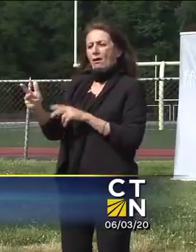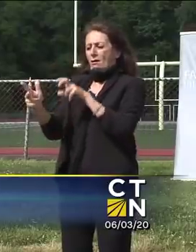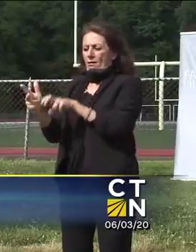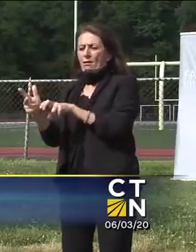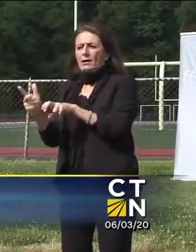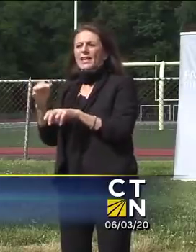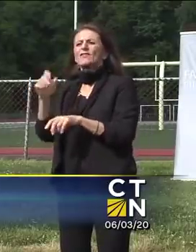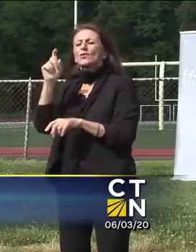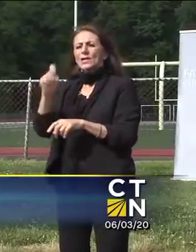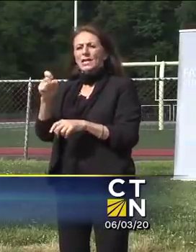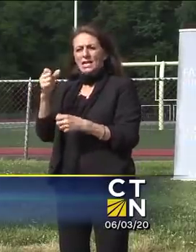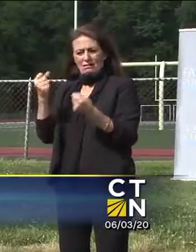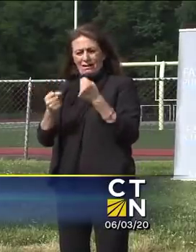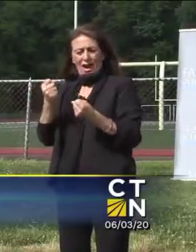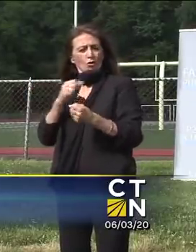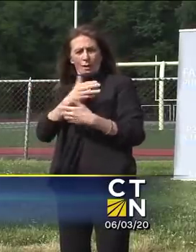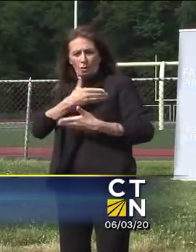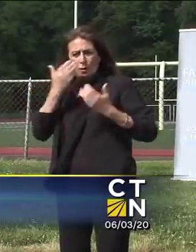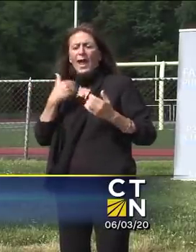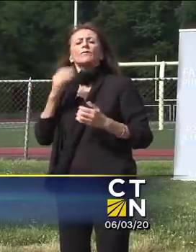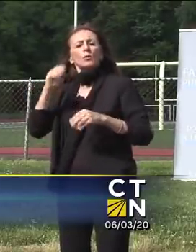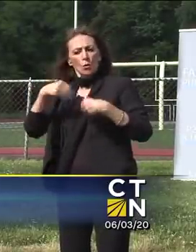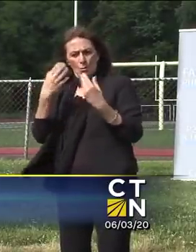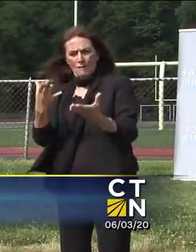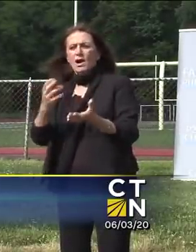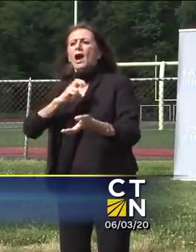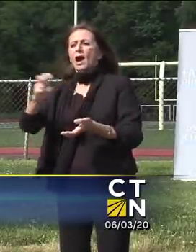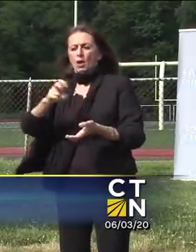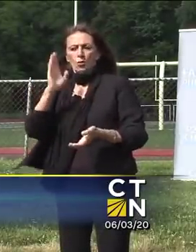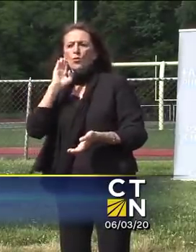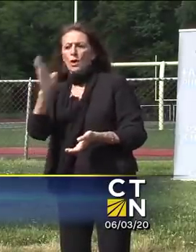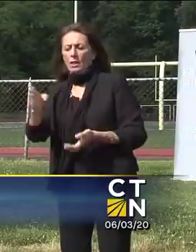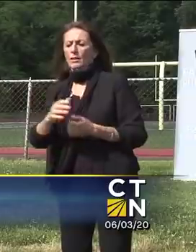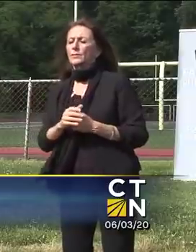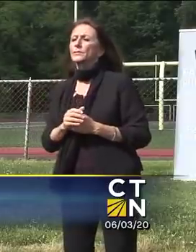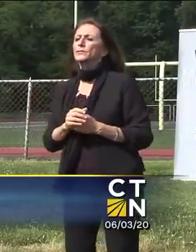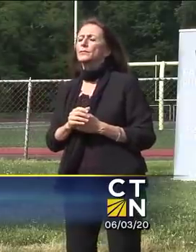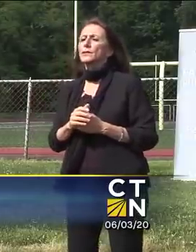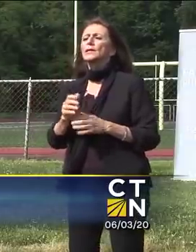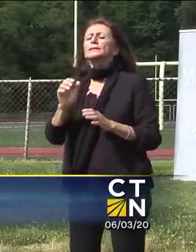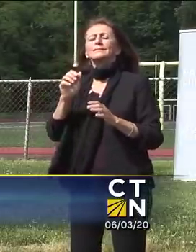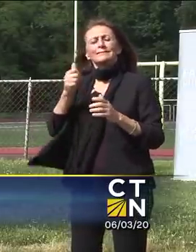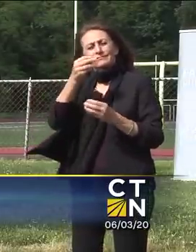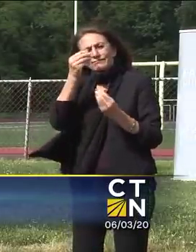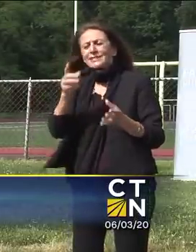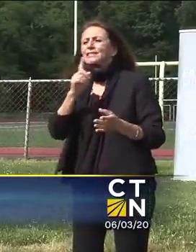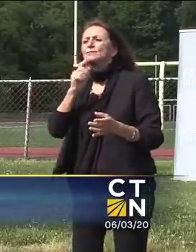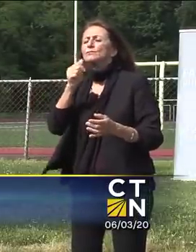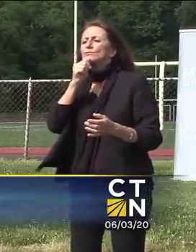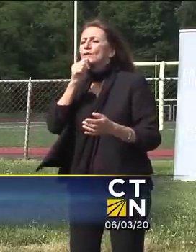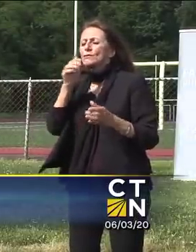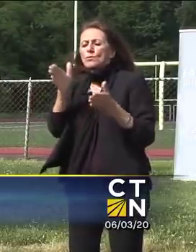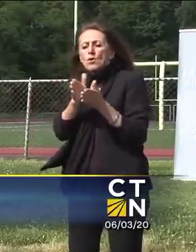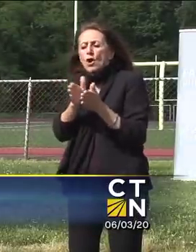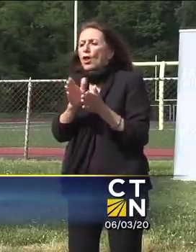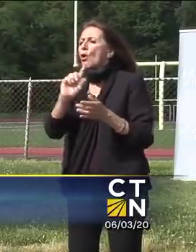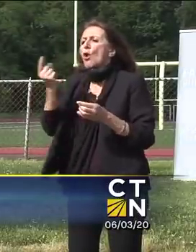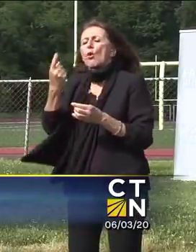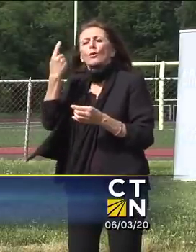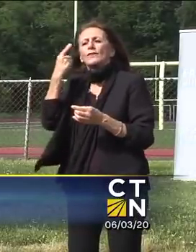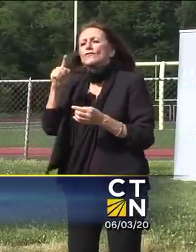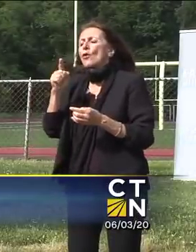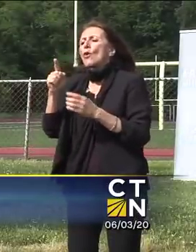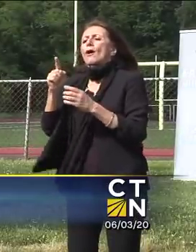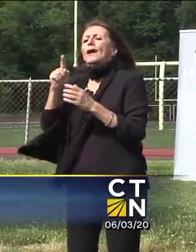needs a vehicle, we are providing transportation. The event is private and thus only open to graduates